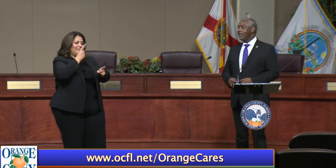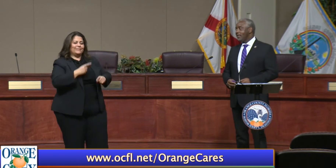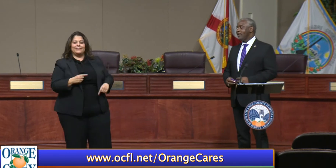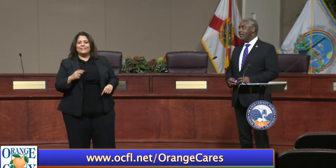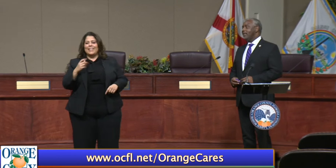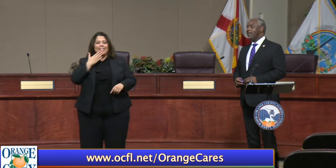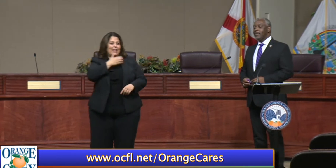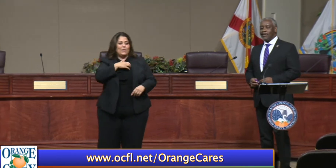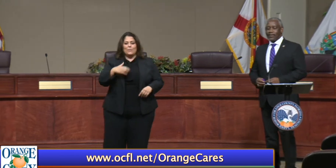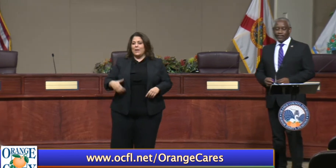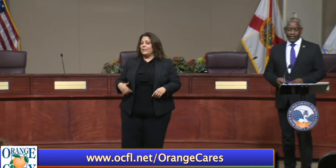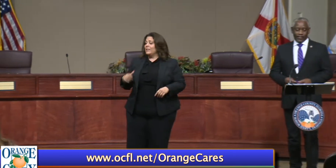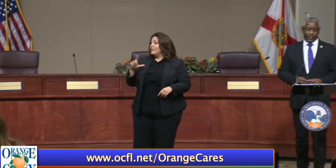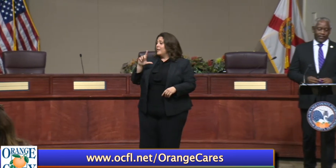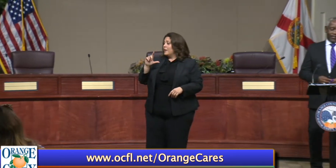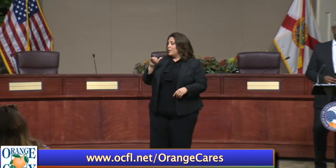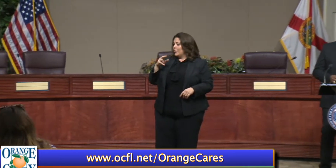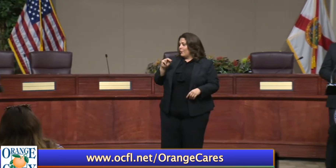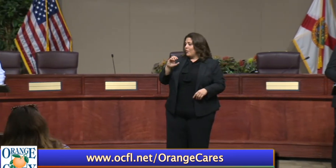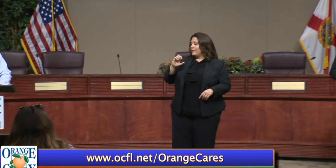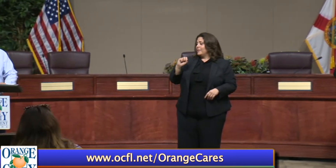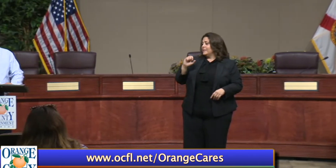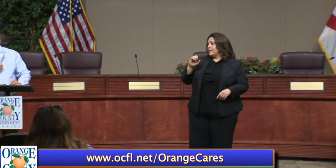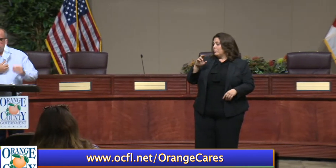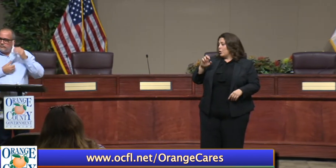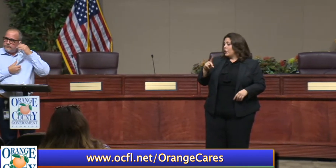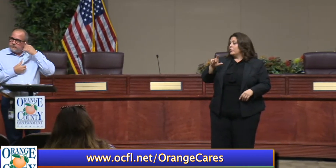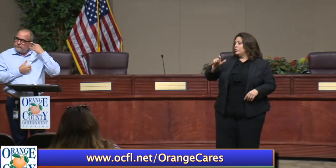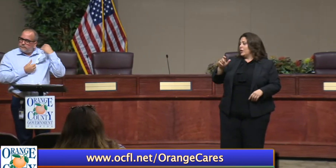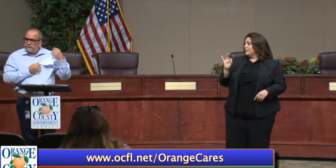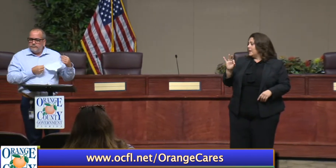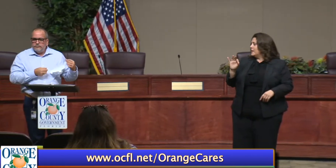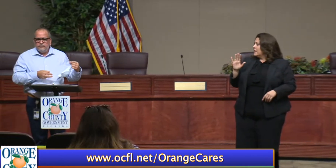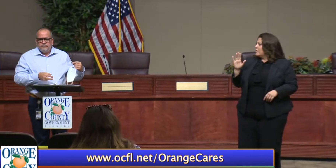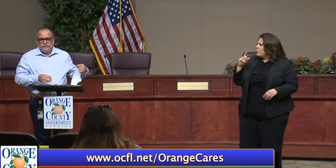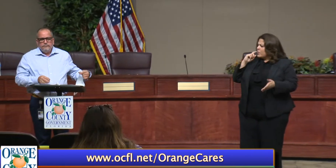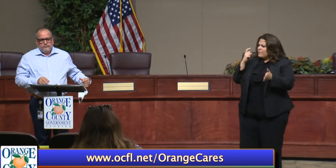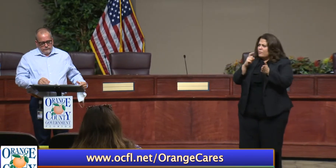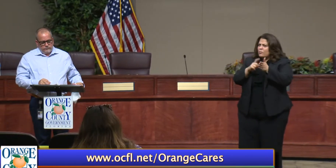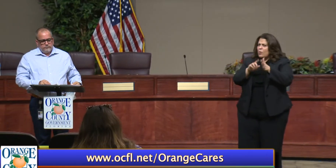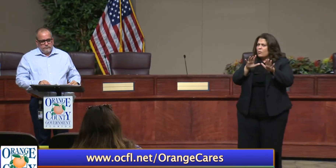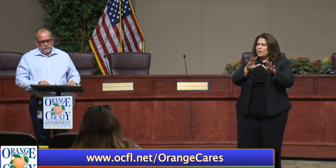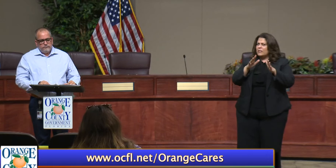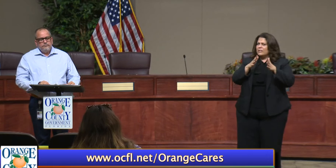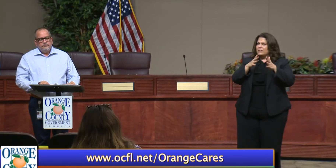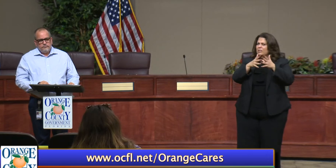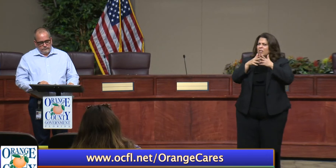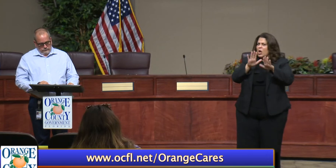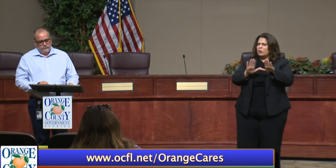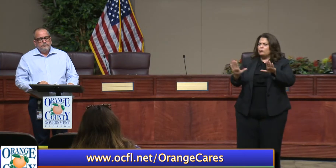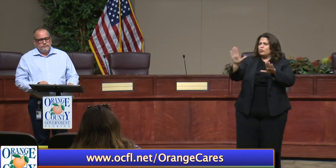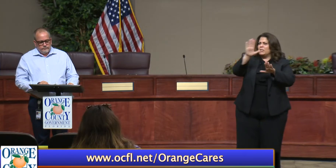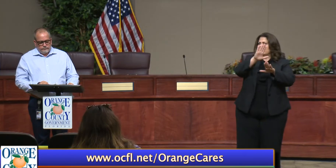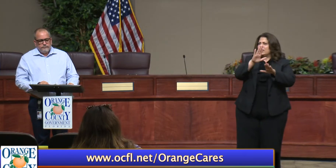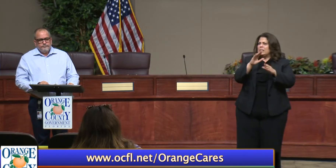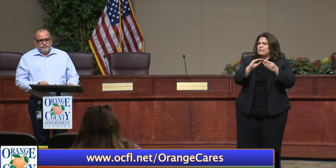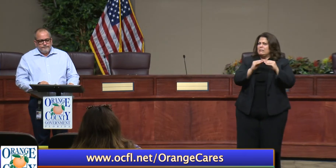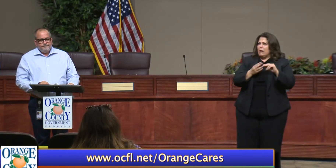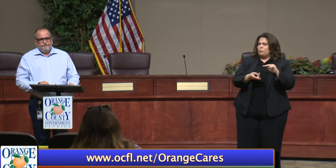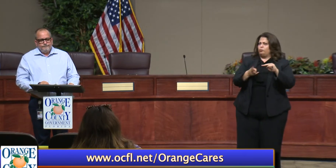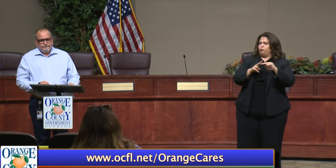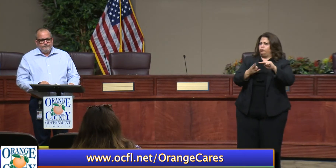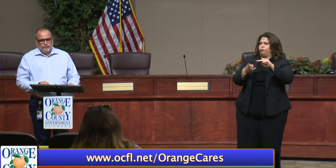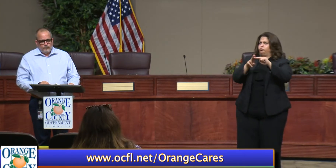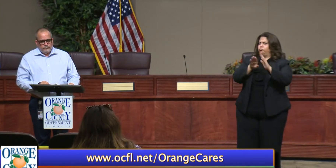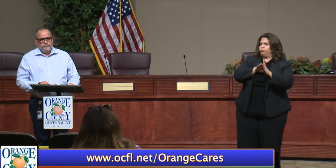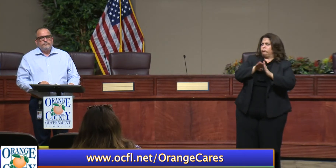Thanks, Mayor. Lauren Seabrook, Channel 9. Dr. Pino, we're seeing around the country cases start to rise again, and I think